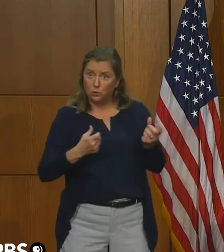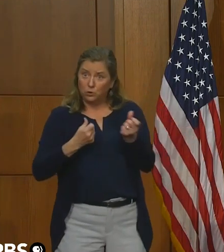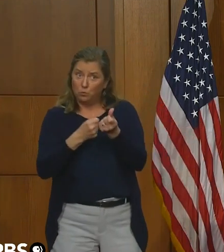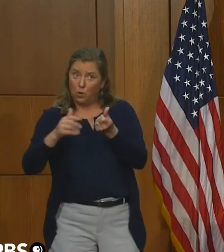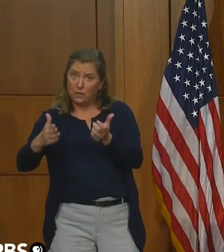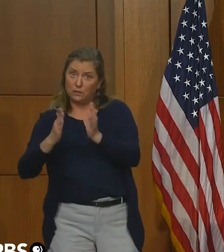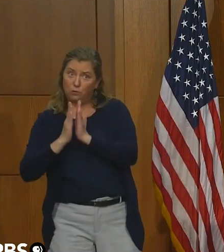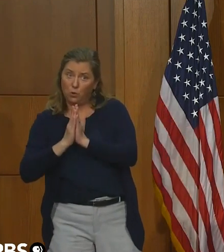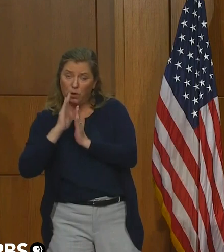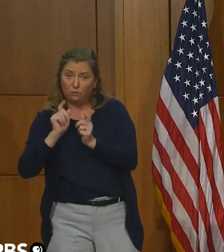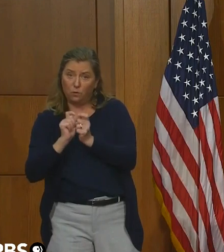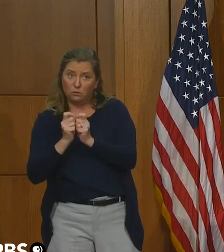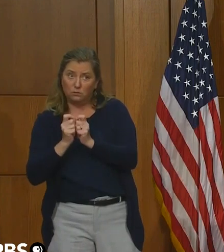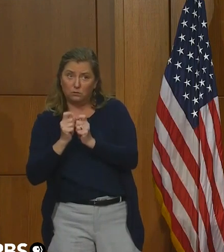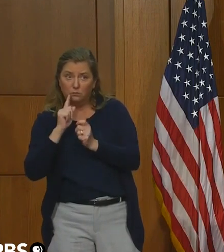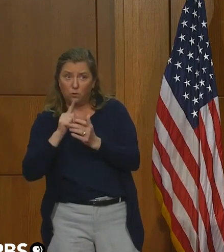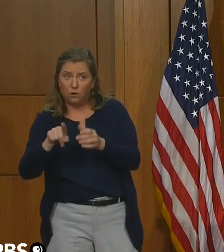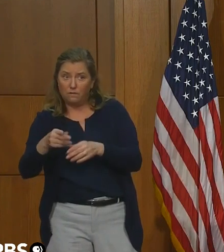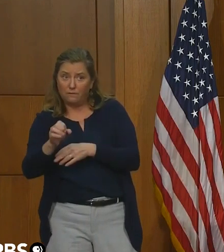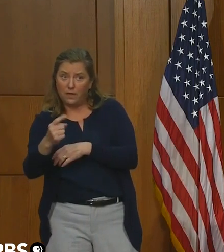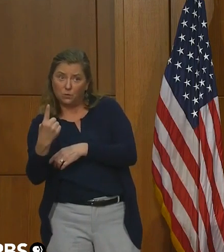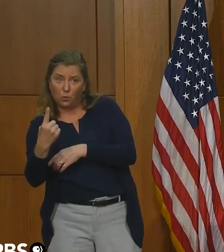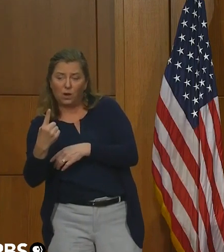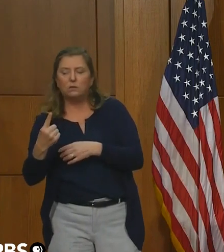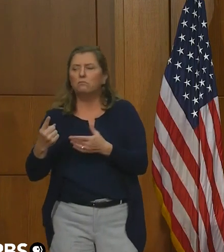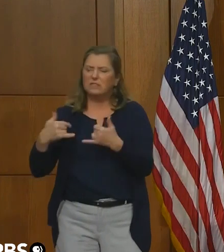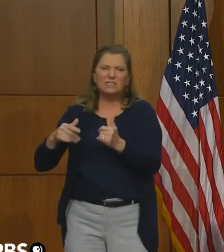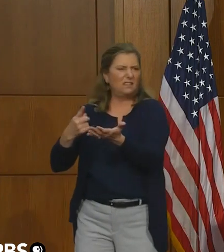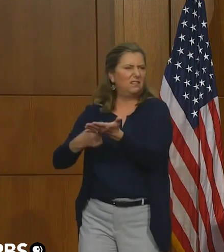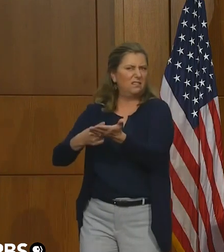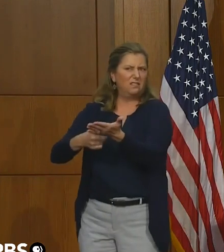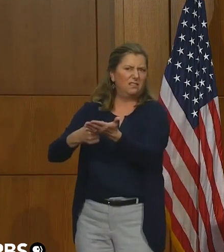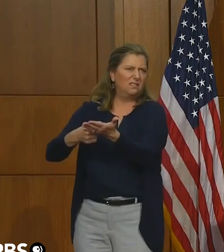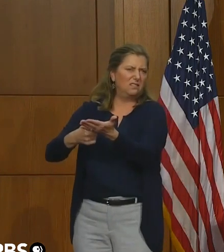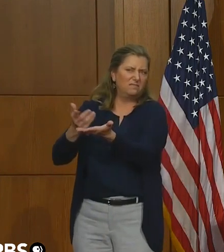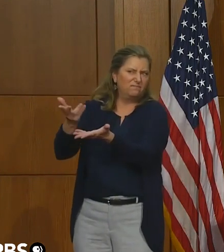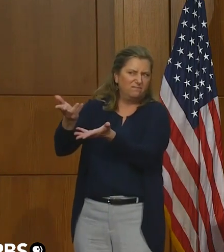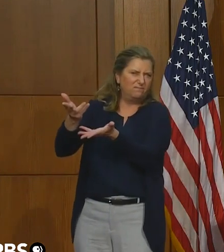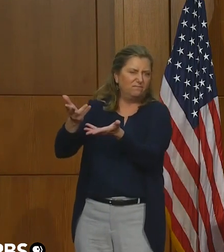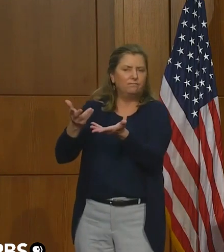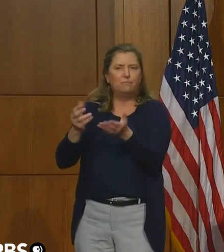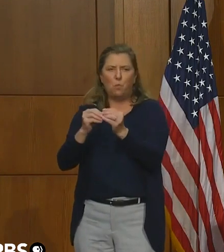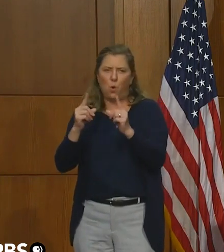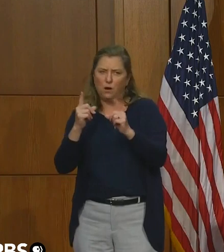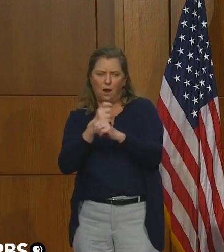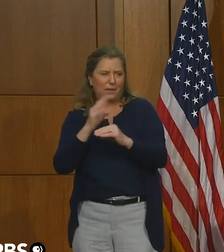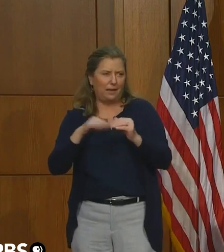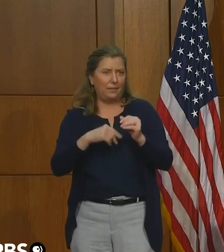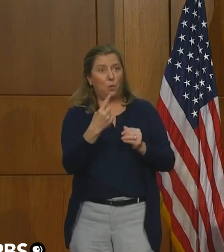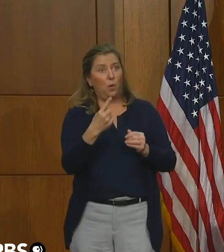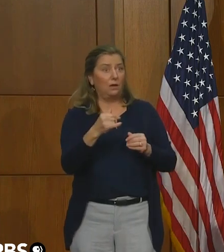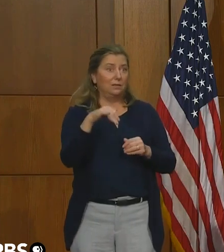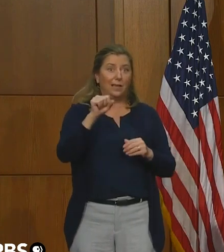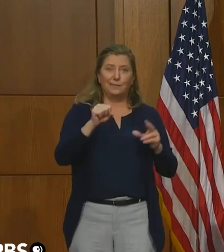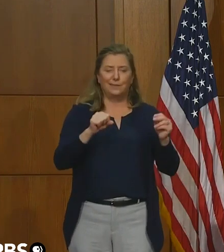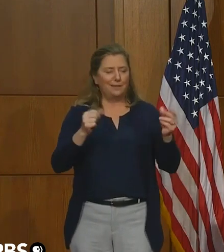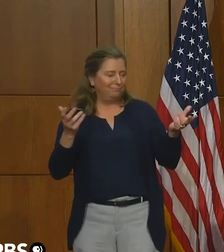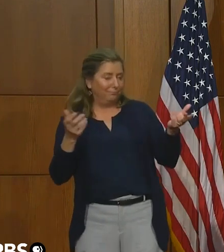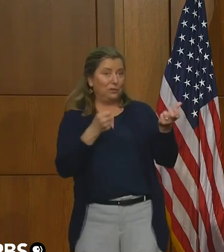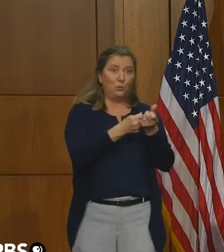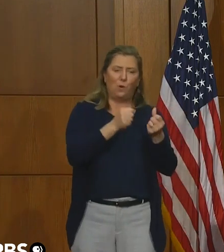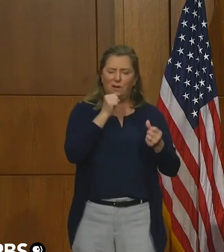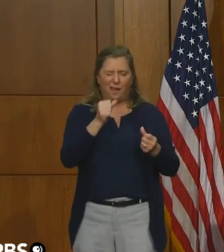for the modifications for phase one? Well, we're in discussions right now. It's a little bit more complicated than just saying am I in support or